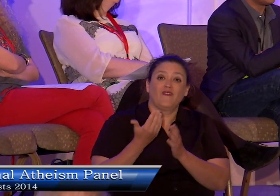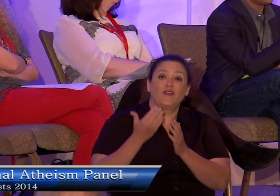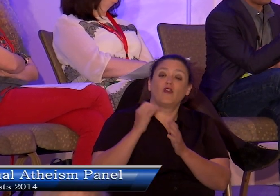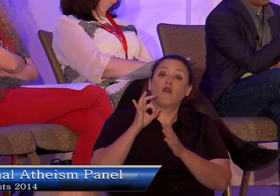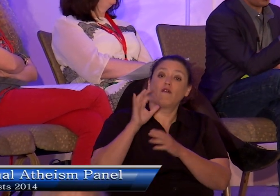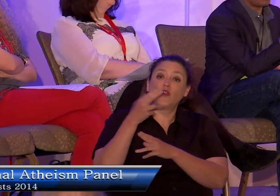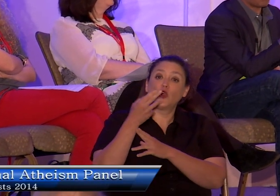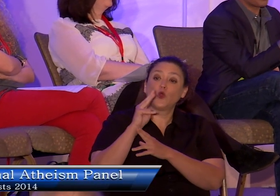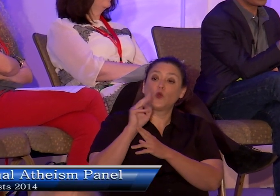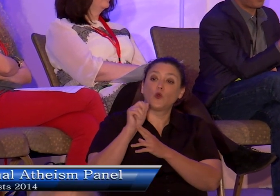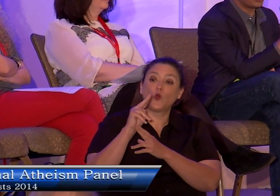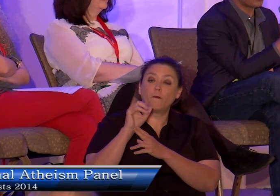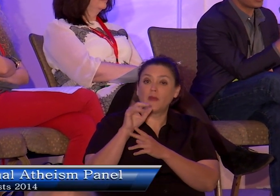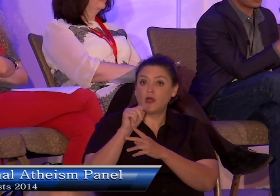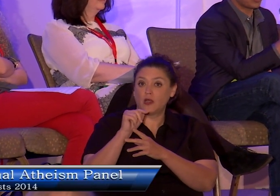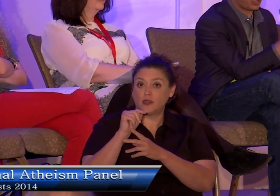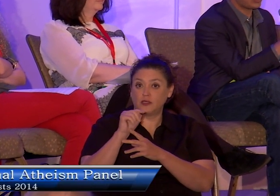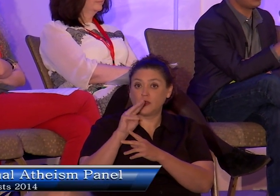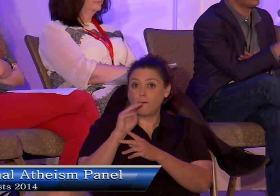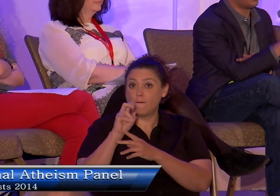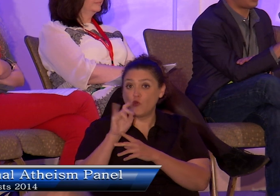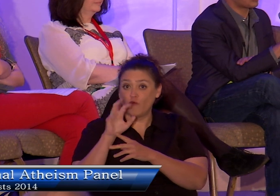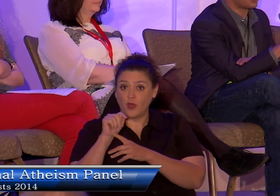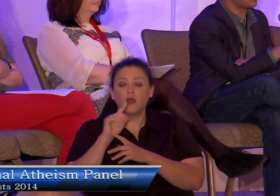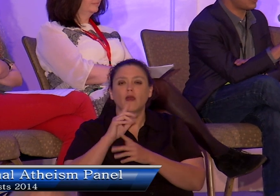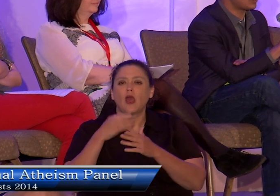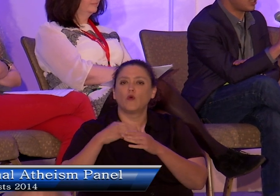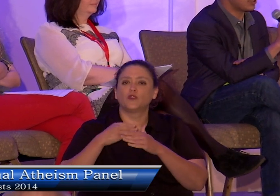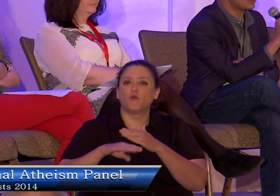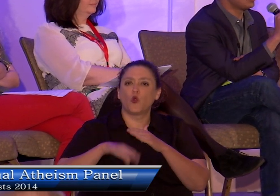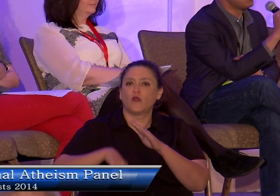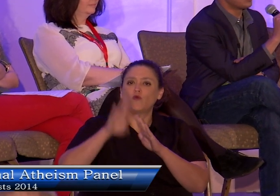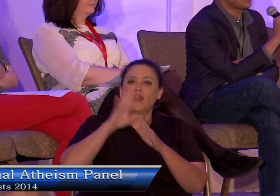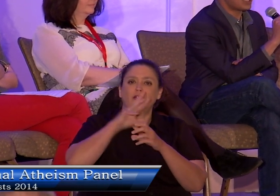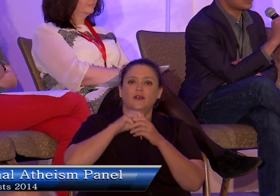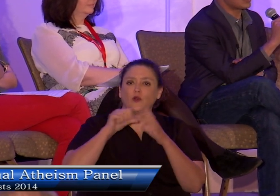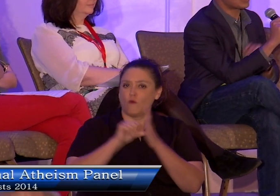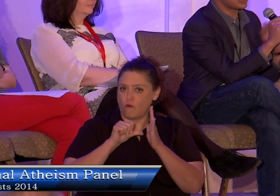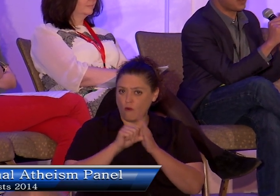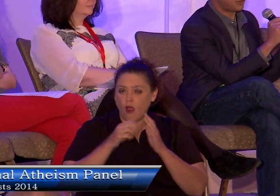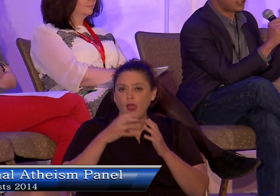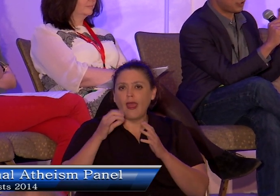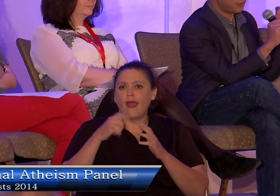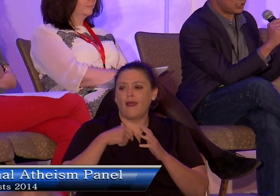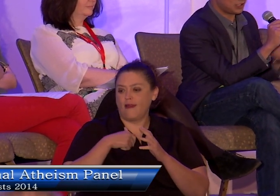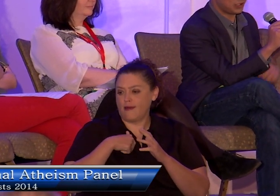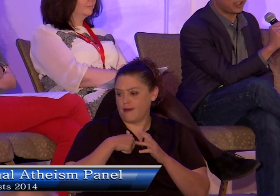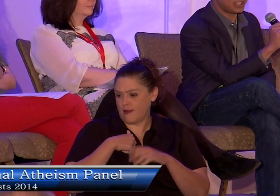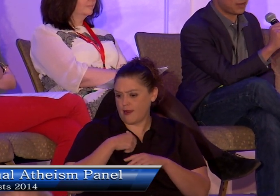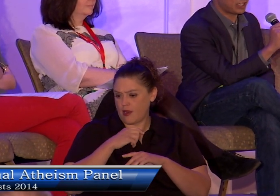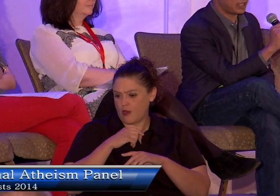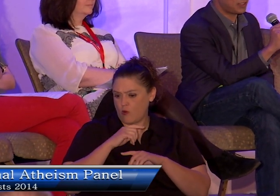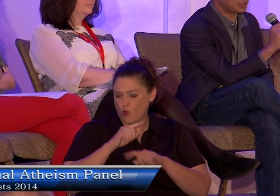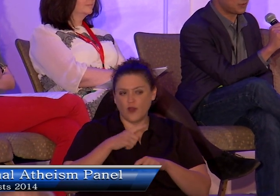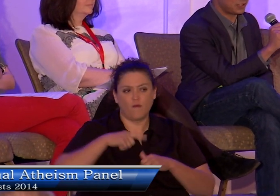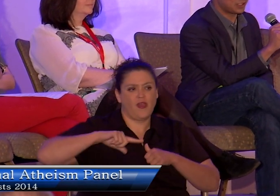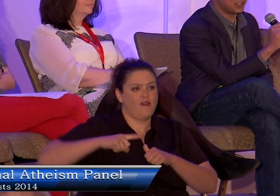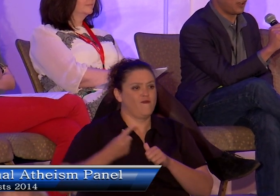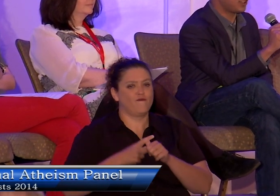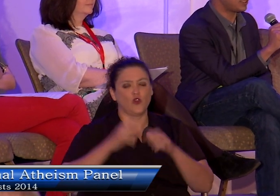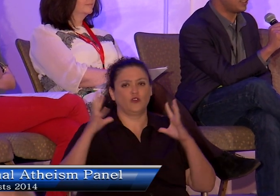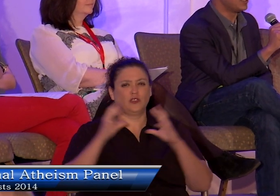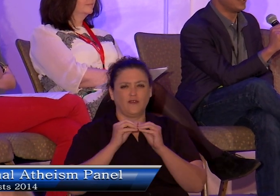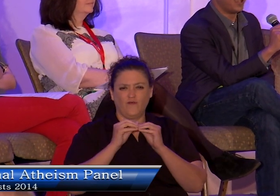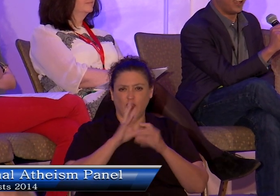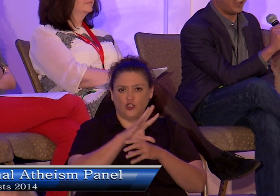Movement. I was born and raised in Iraq. Iraq, United States, last year. Actually, my first convention was the American Atheist Convention